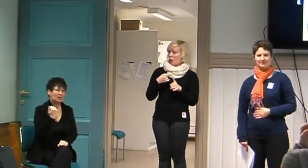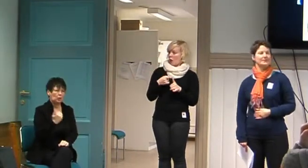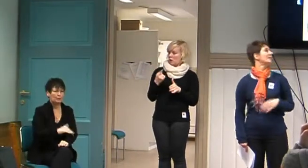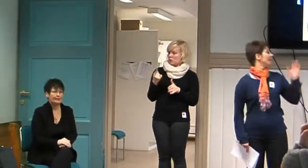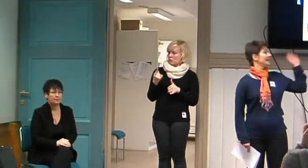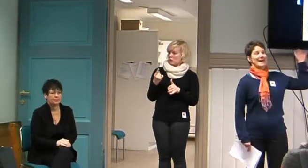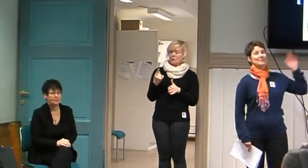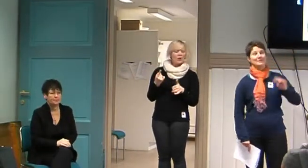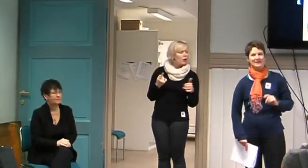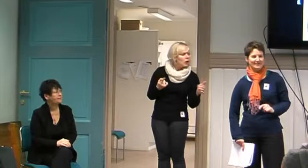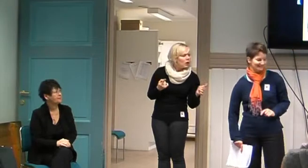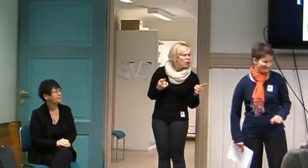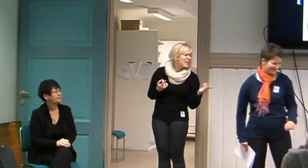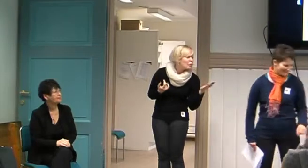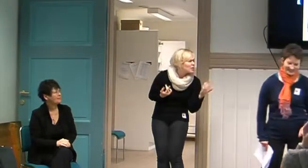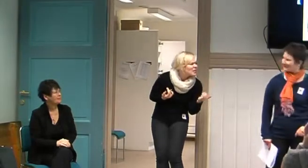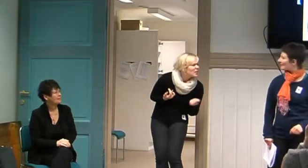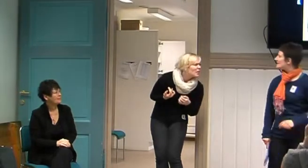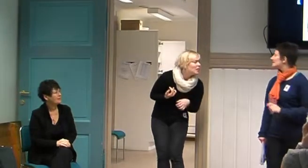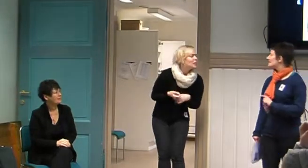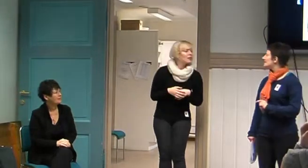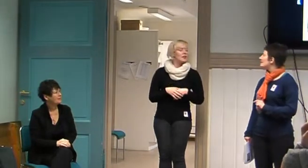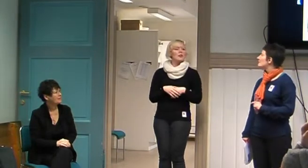executed, and it happened there.